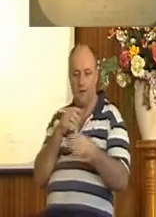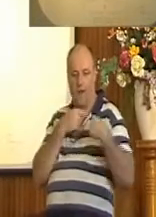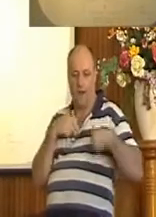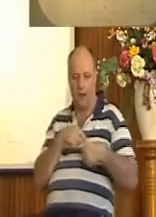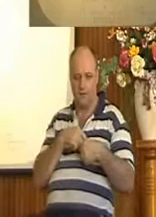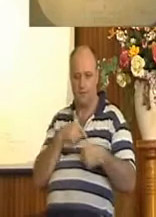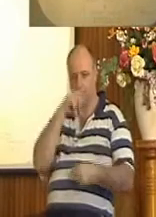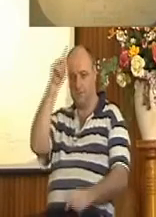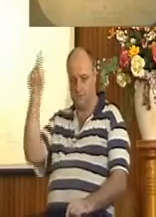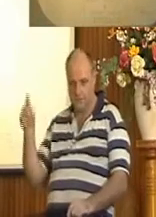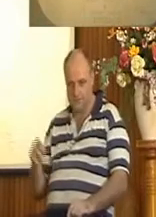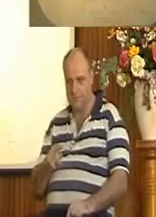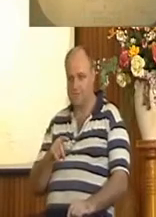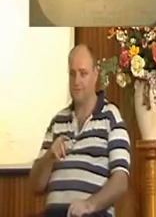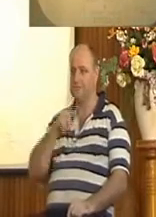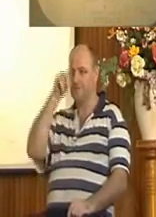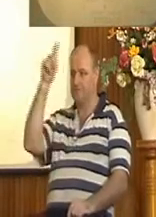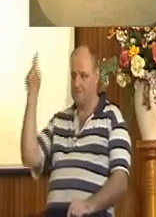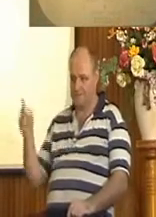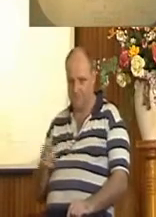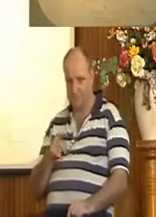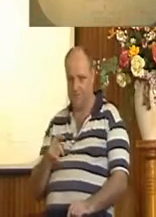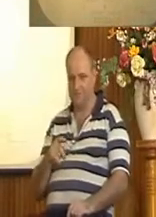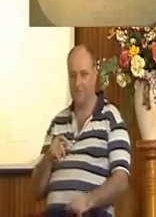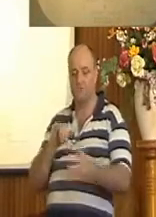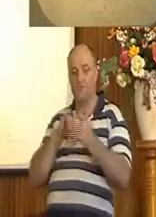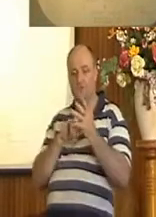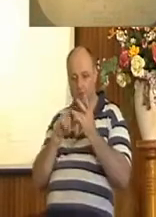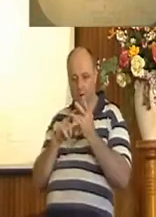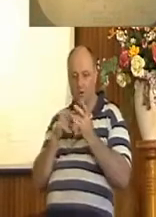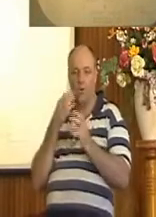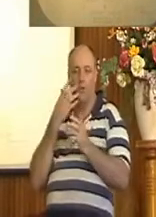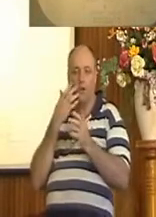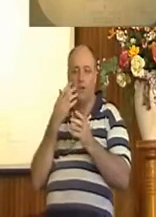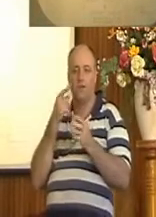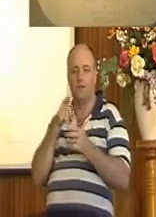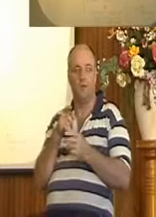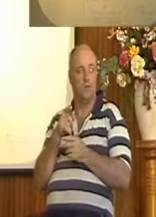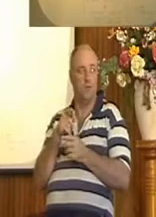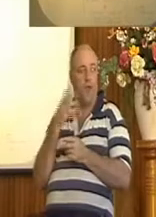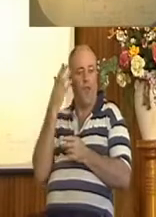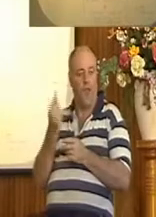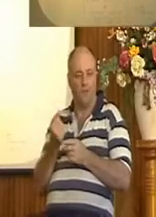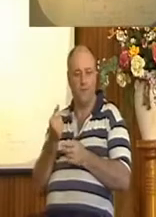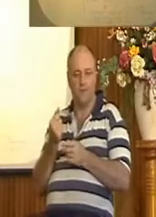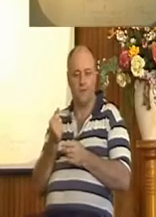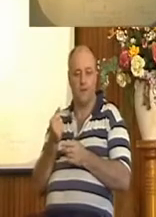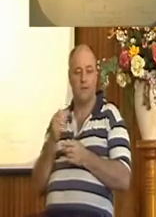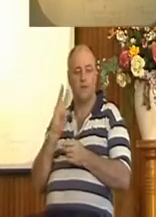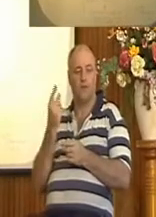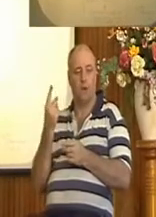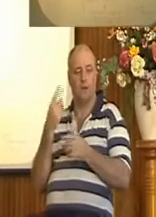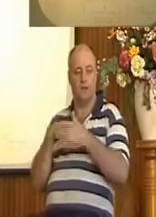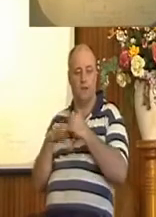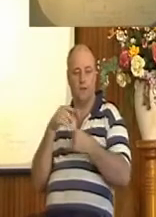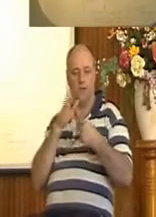chart. And that's what Paul means when he says, I have you in my heart. It's not that when he looks at a brother,